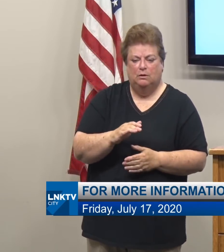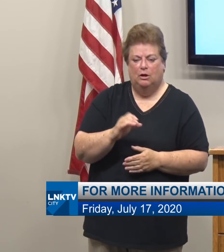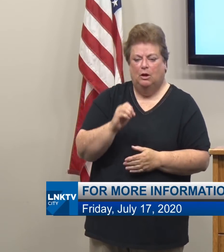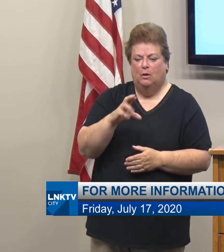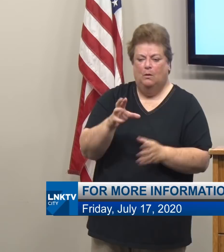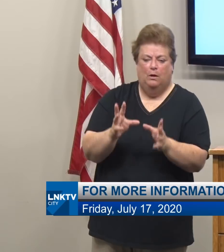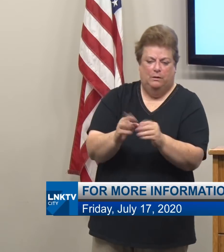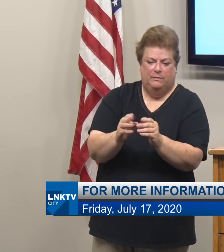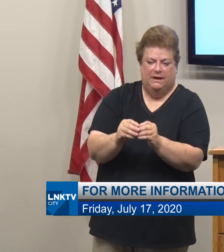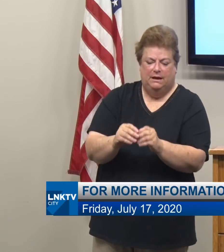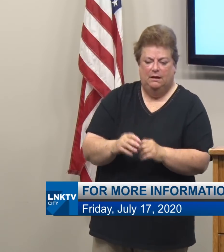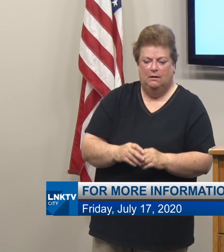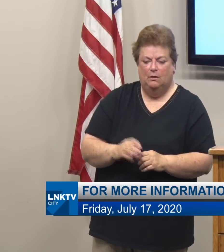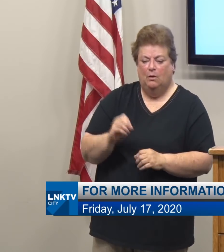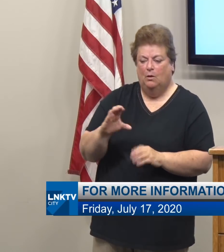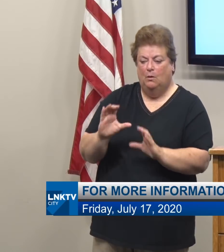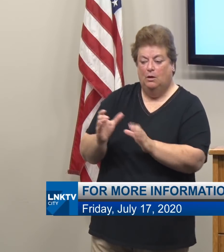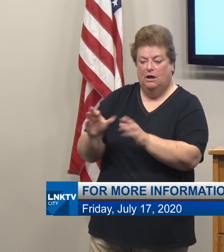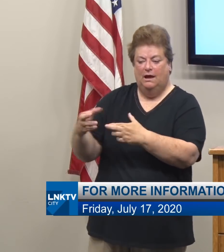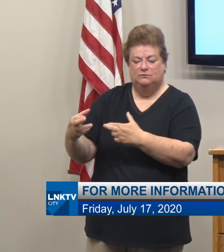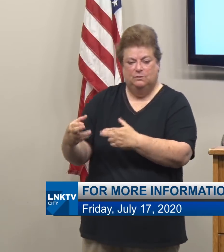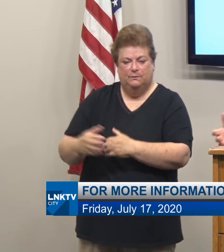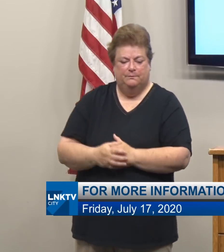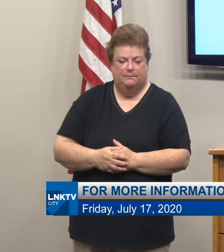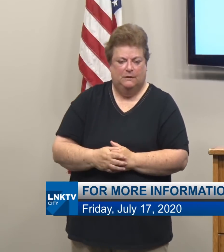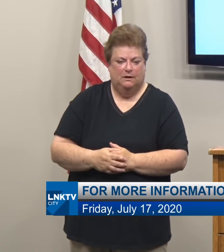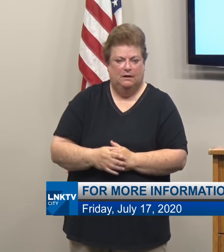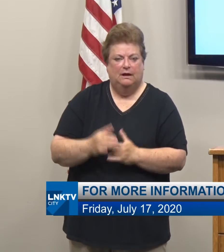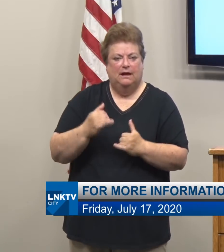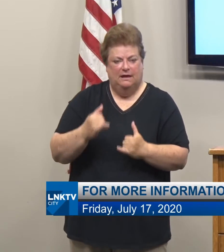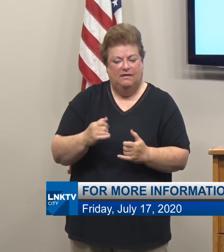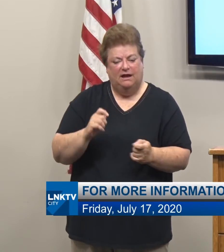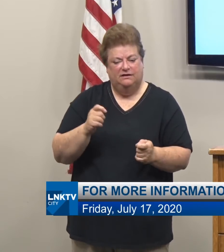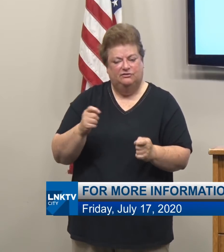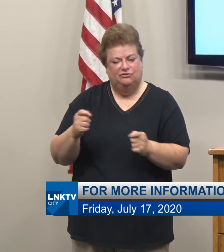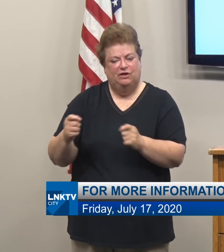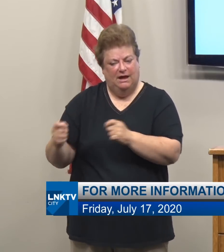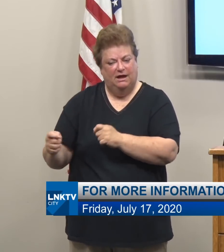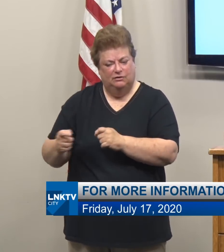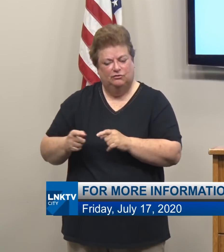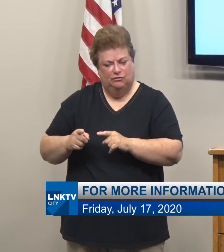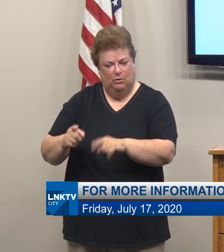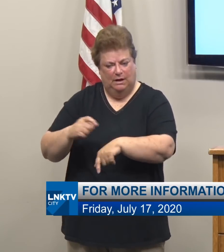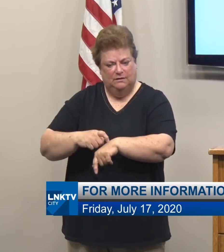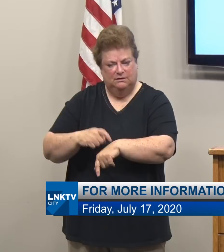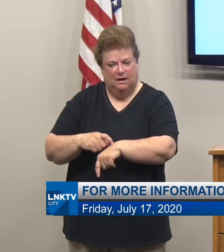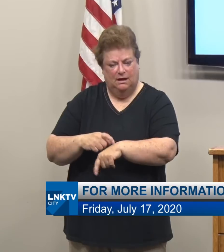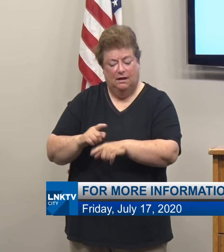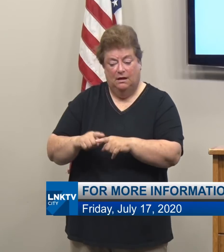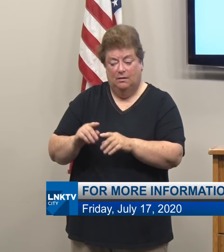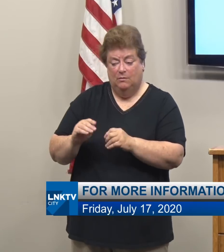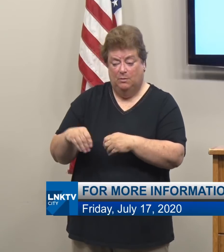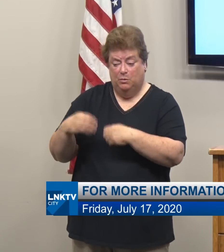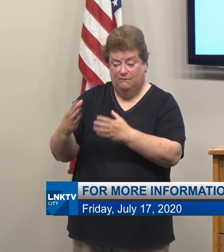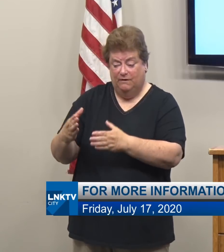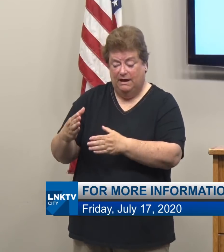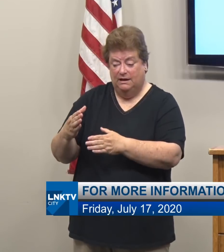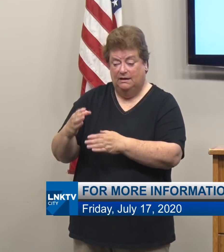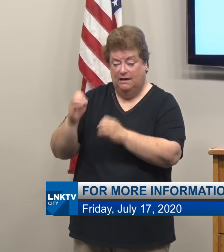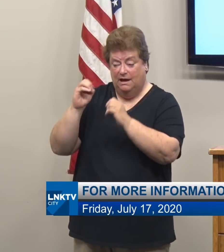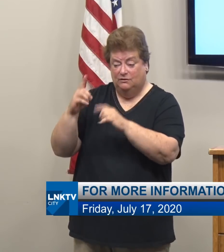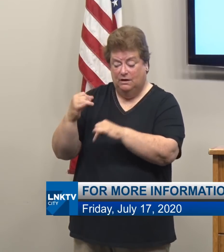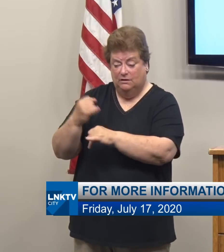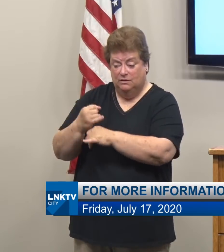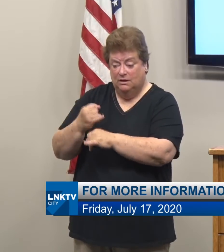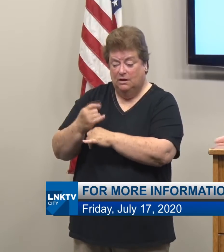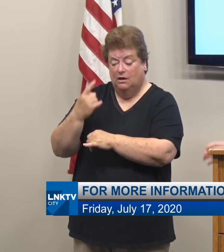a meeting or a classroom, and those have shifted over time, but providing that an educational institution followed those limits